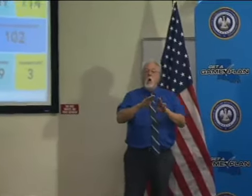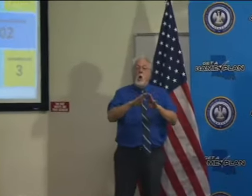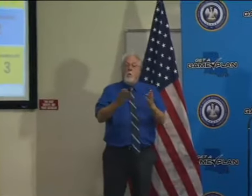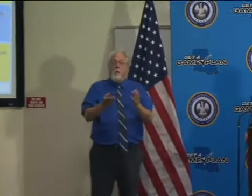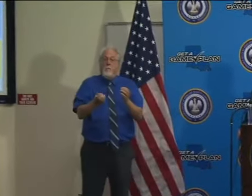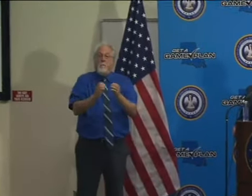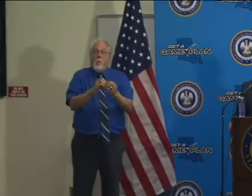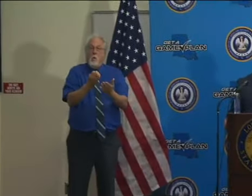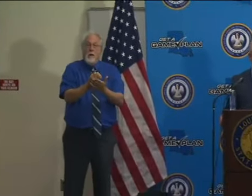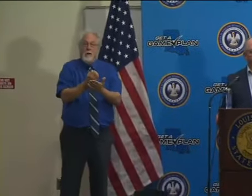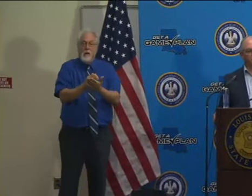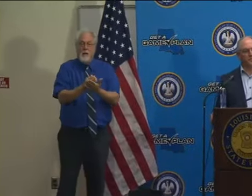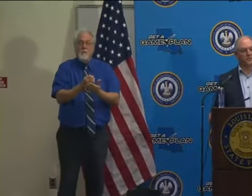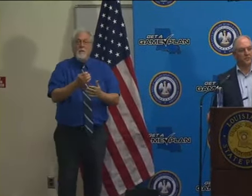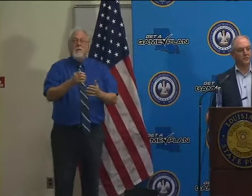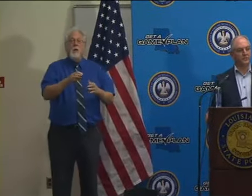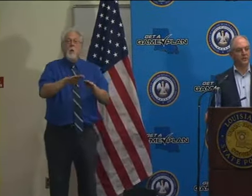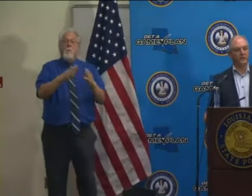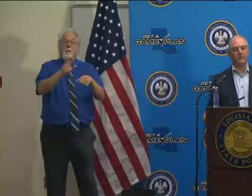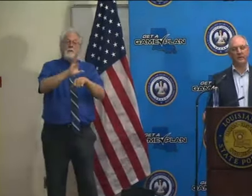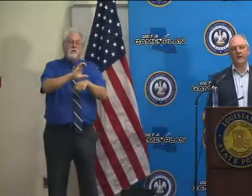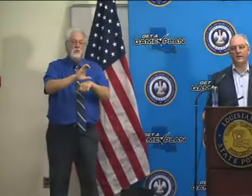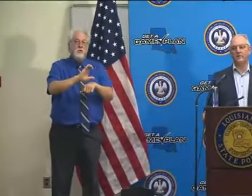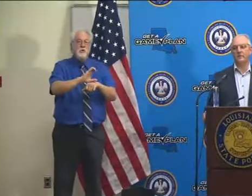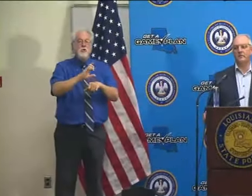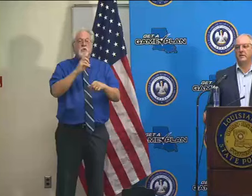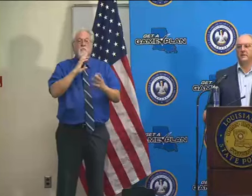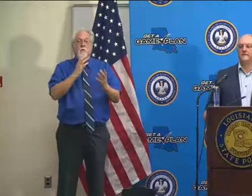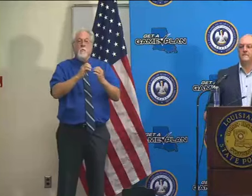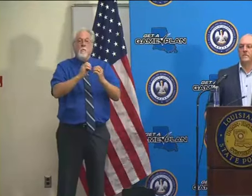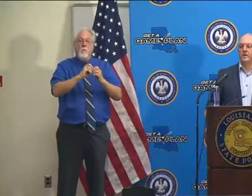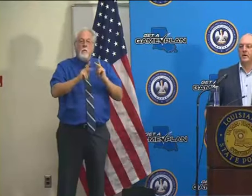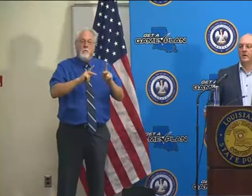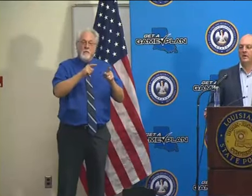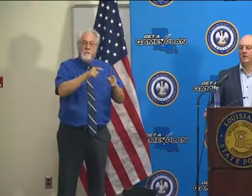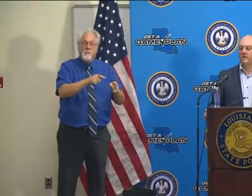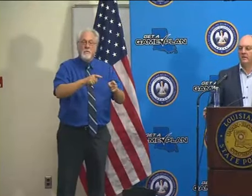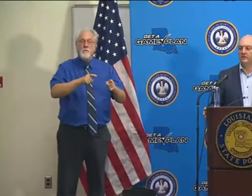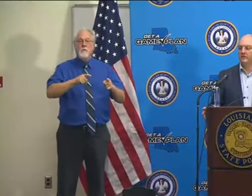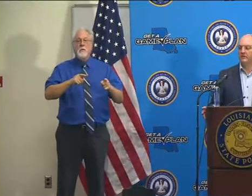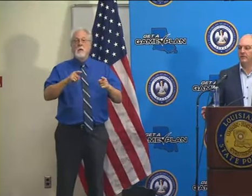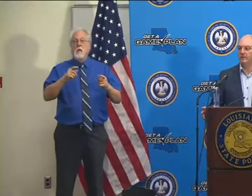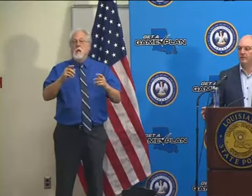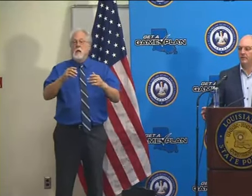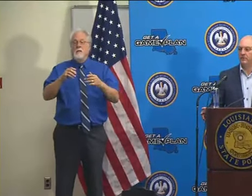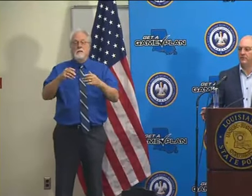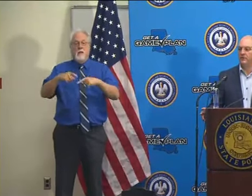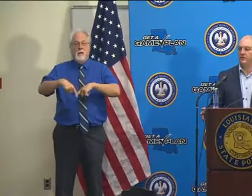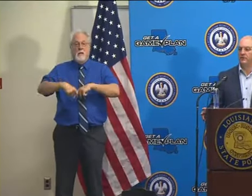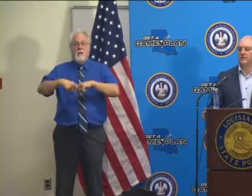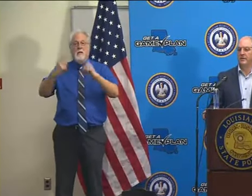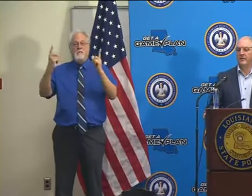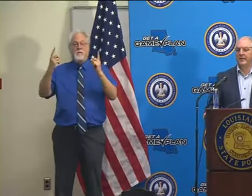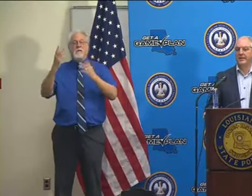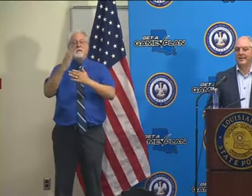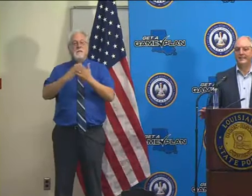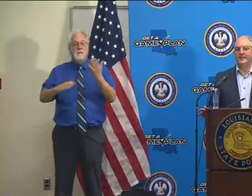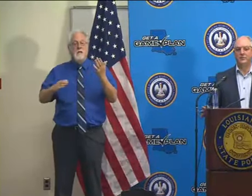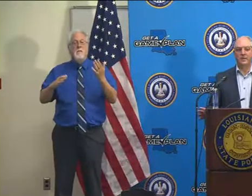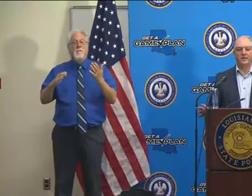economy, reopening our churches to greater occupancy, lifting some of the restrictions,